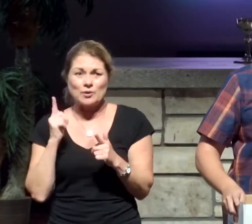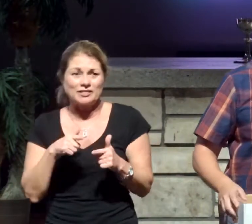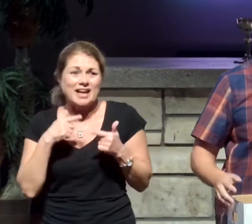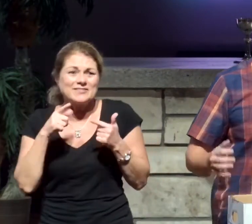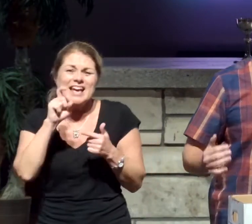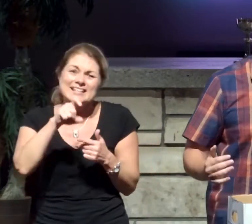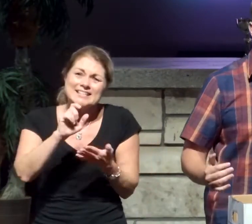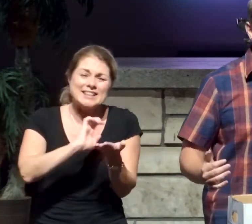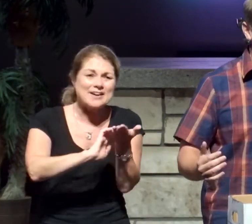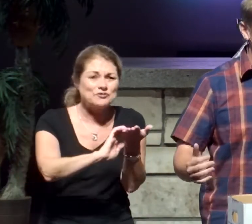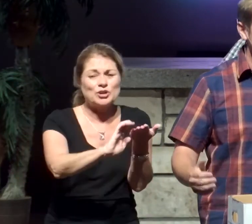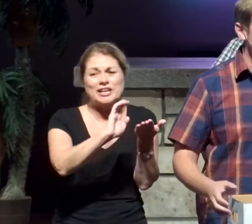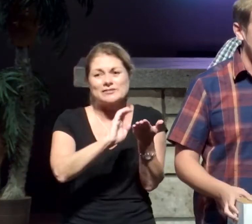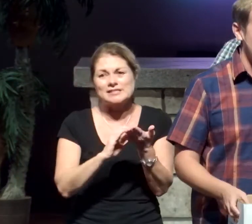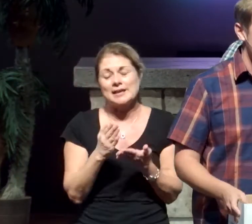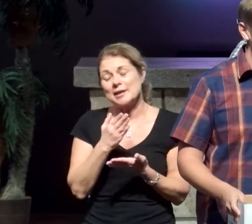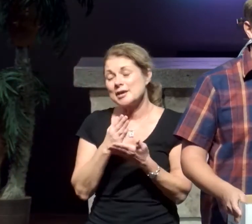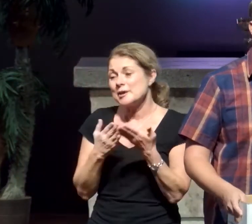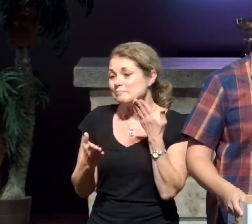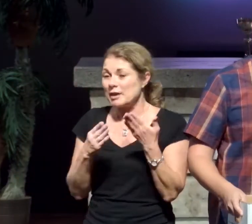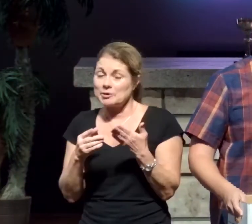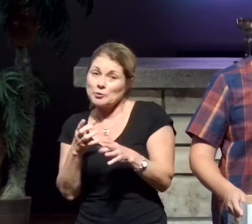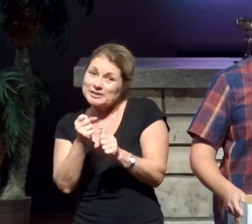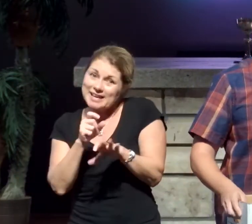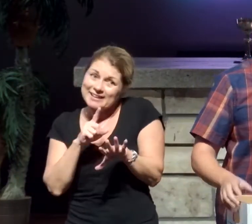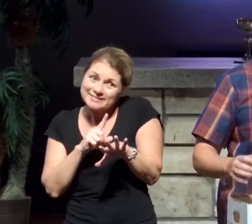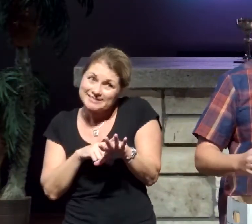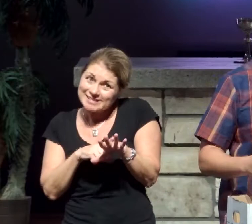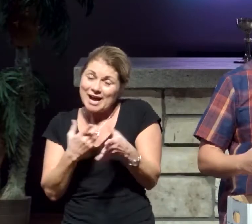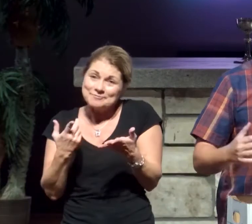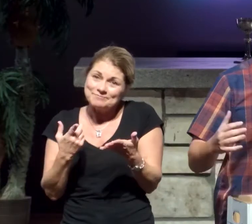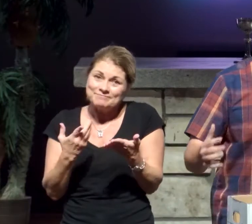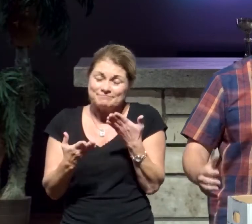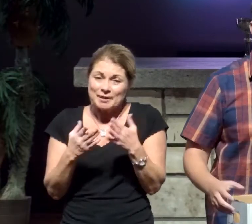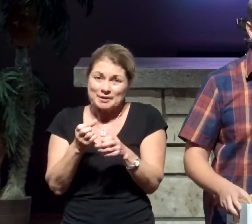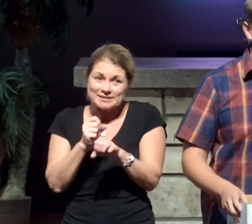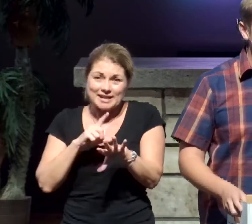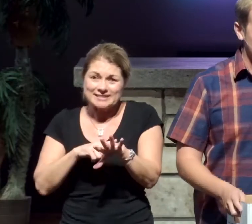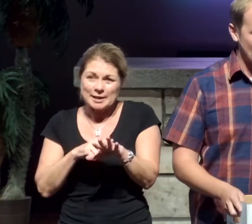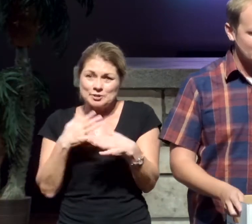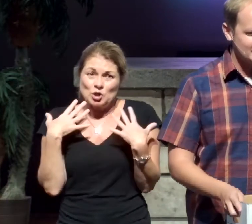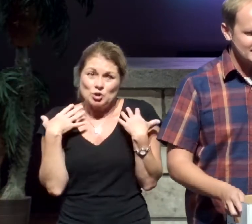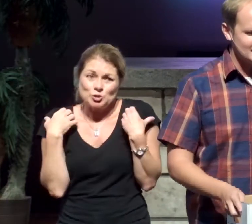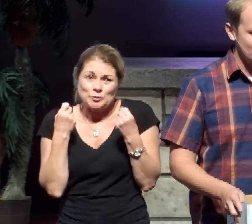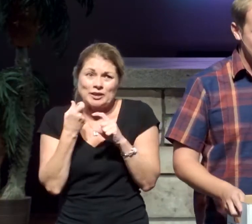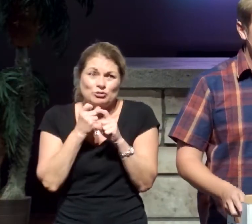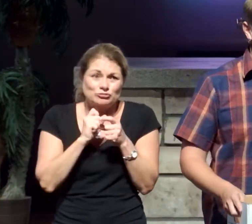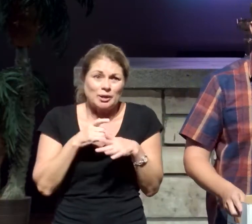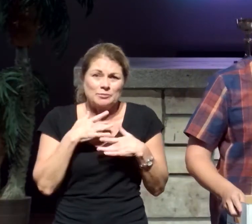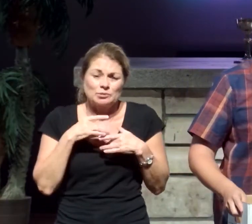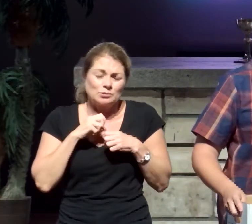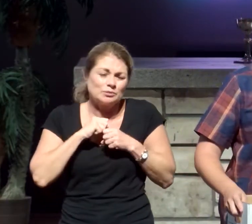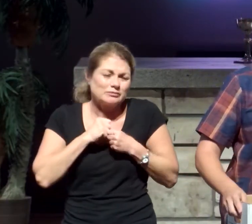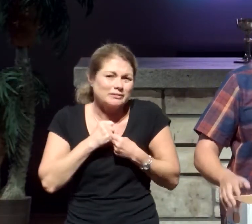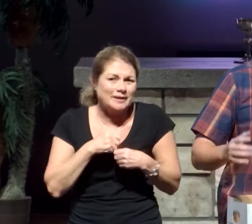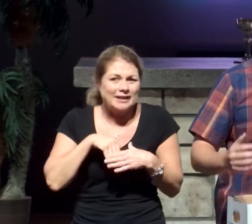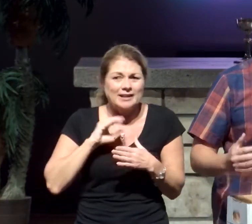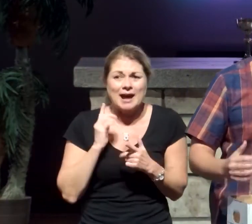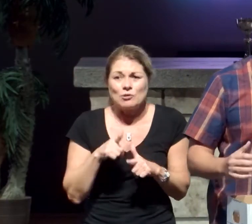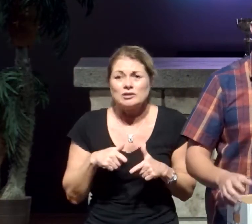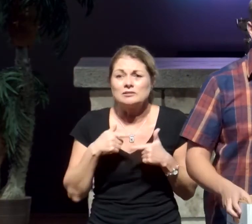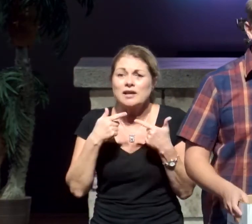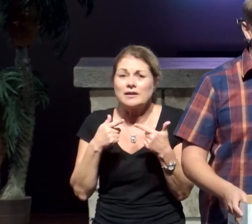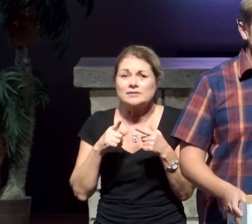forgiveness too. And though it may take us some time, it may take us some time to heal from the brokenness that we see in our lives,